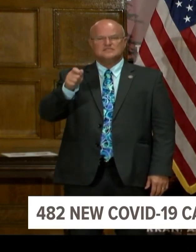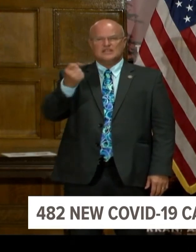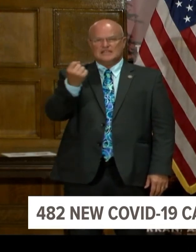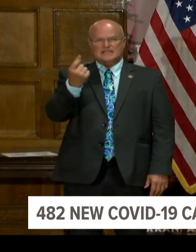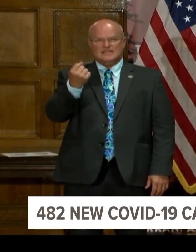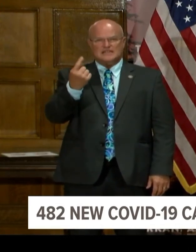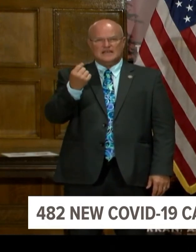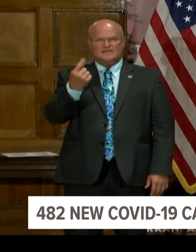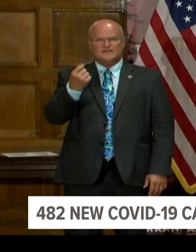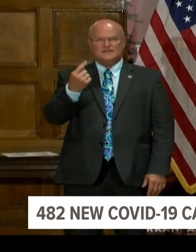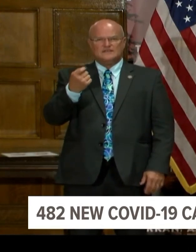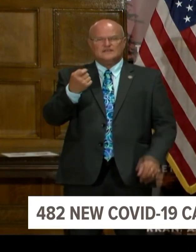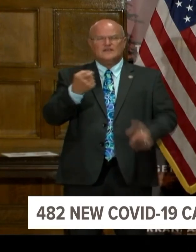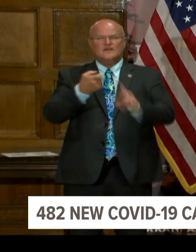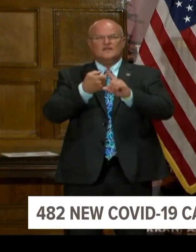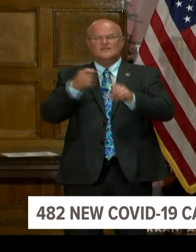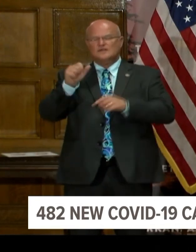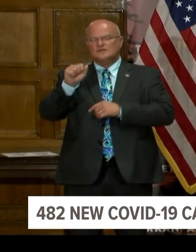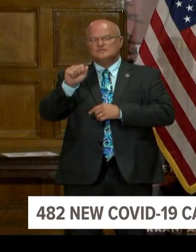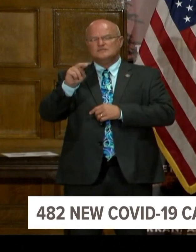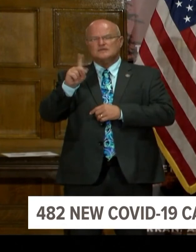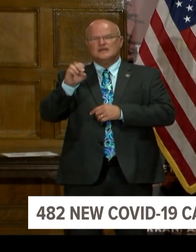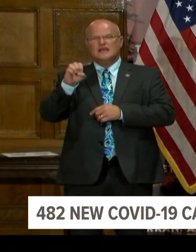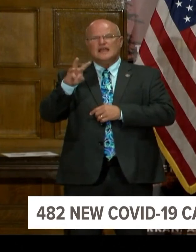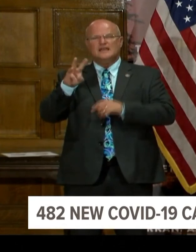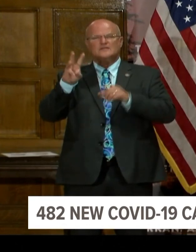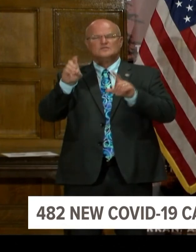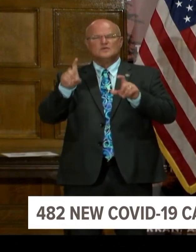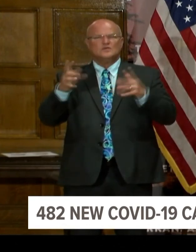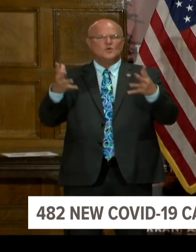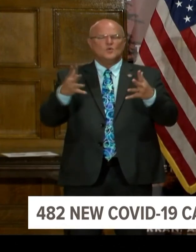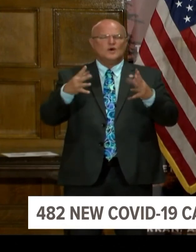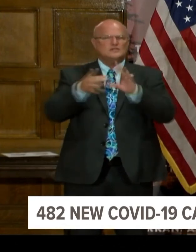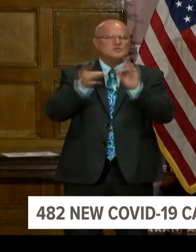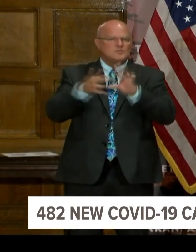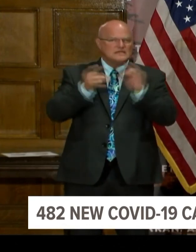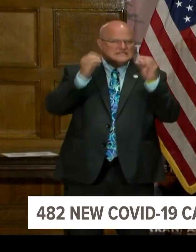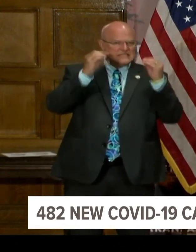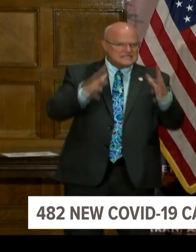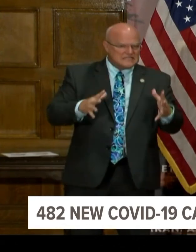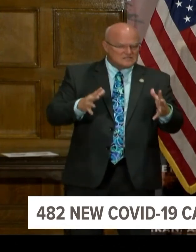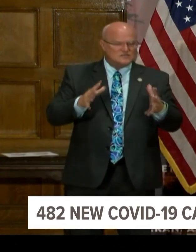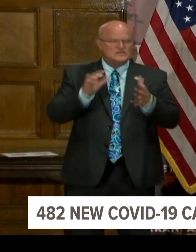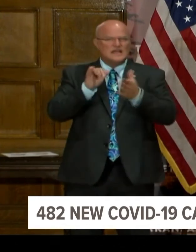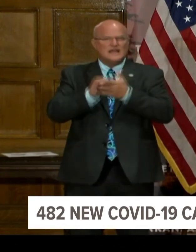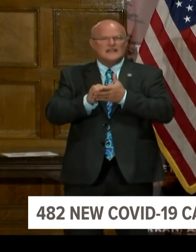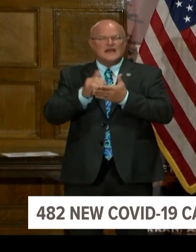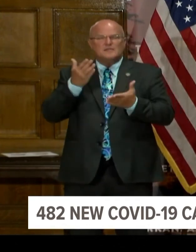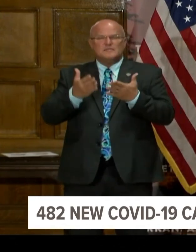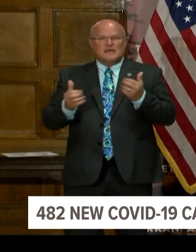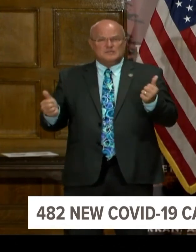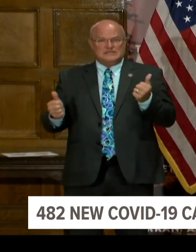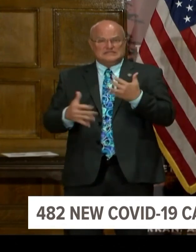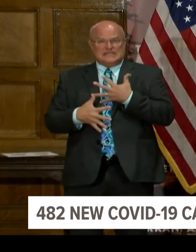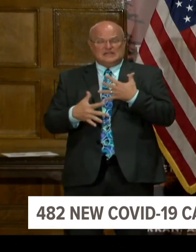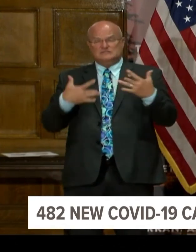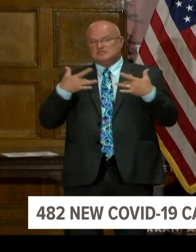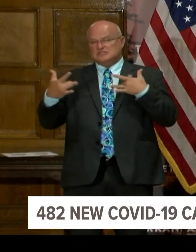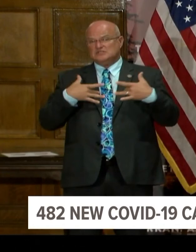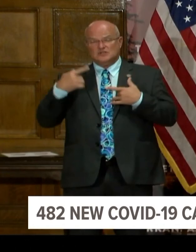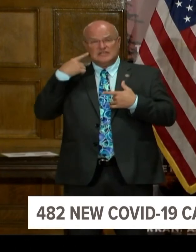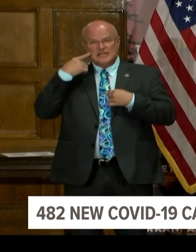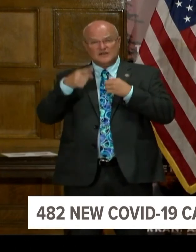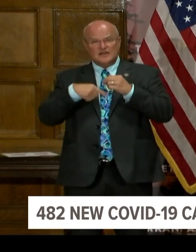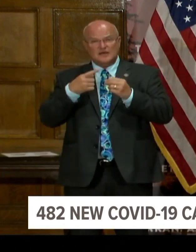Sort of bouncing off Andrew's question, what is your message to teachers and educators that may be scared or worried upon